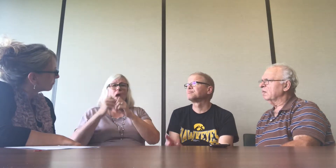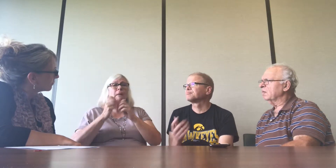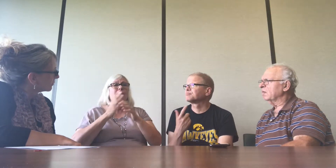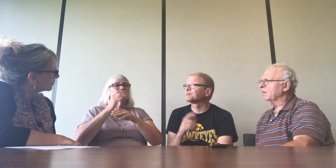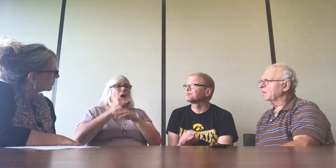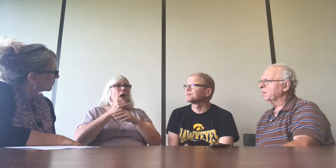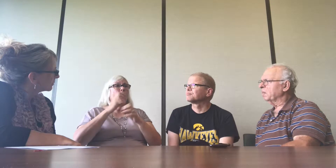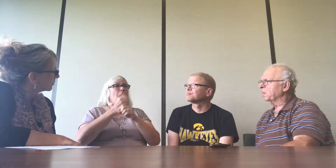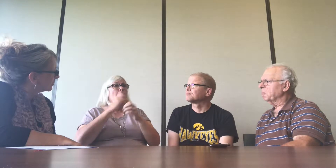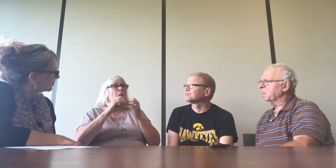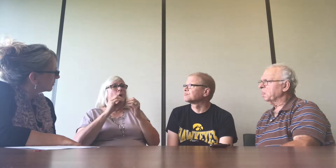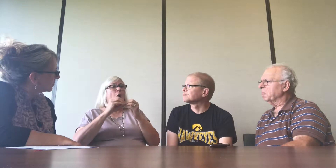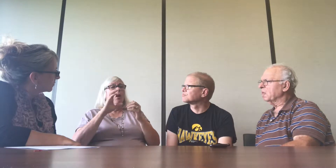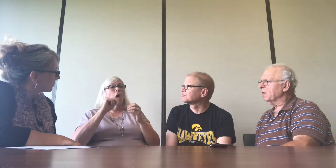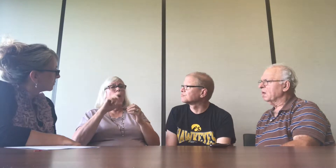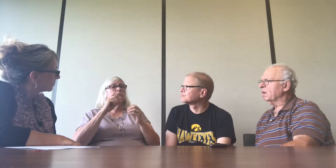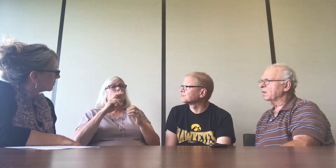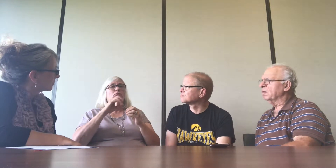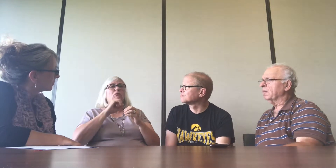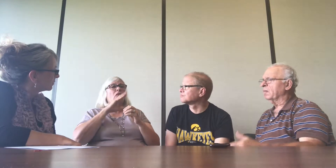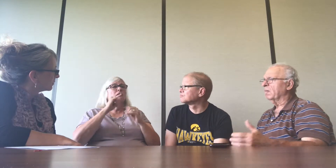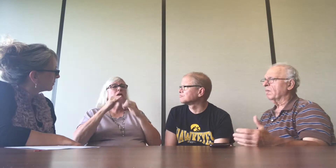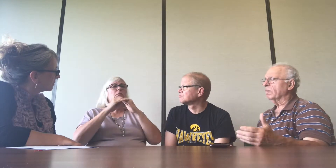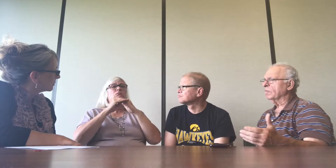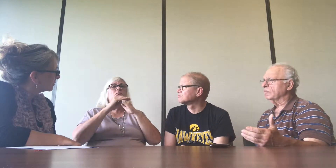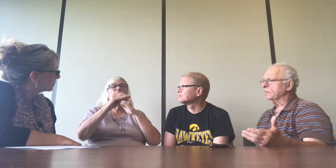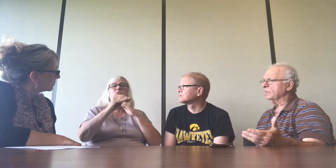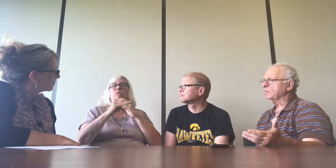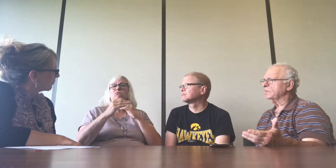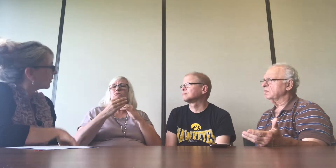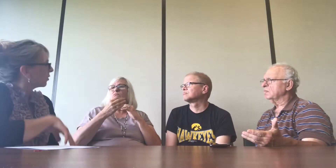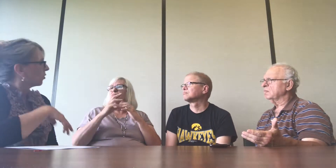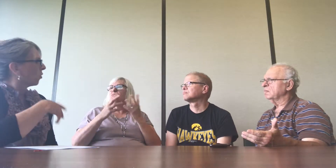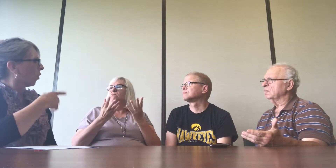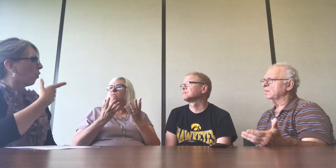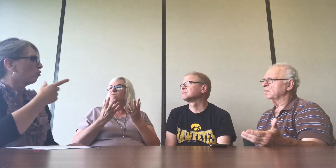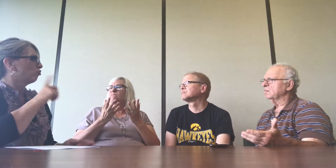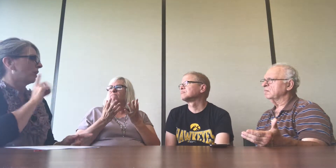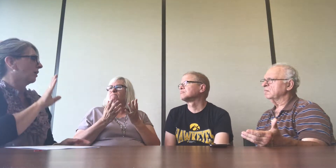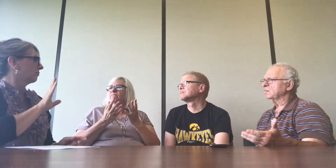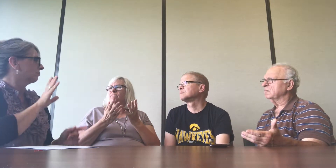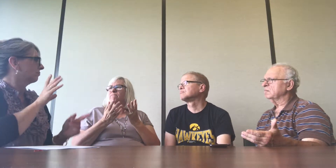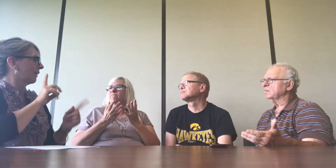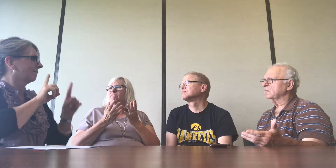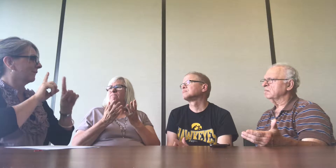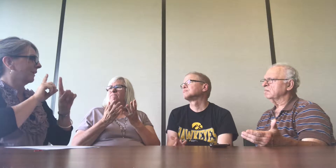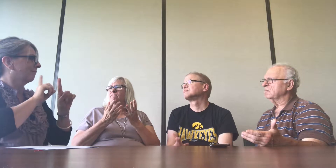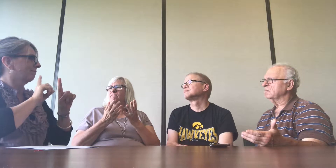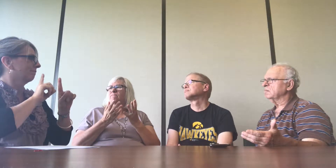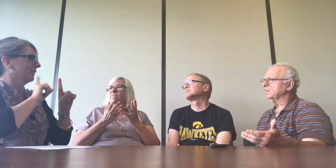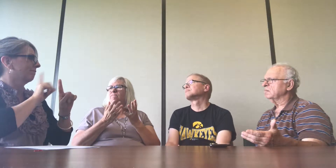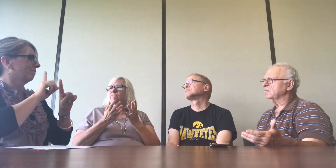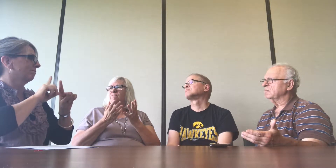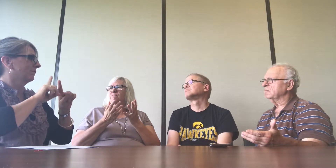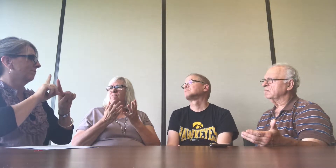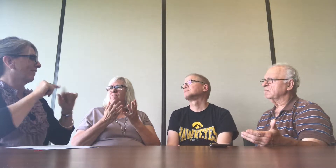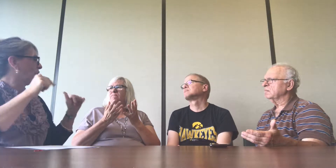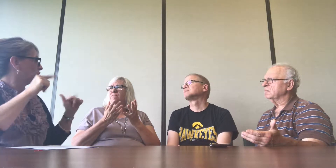when you go give out these workshops, are you seeing a correlation between the presentations you're giving and the number of